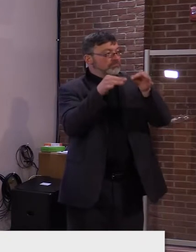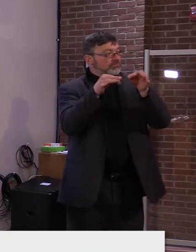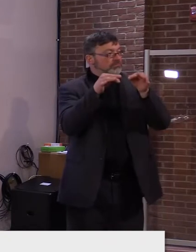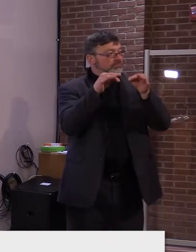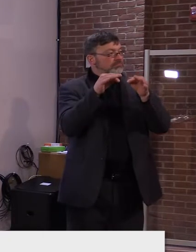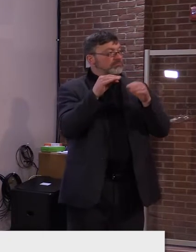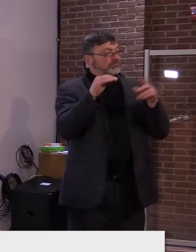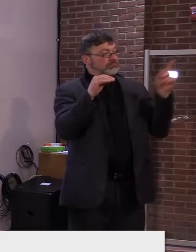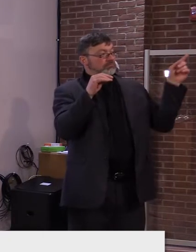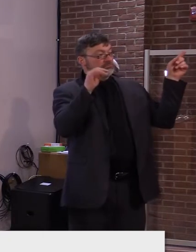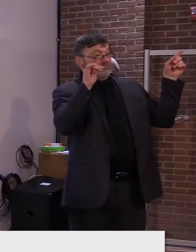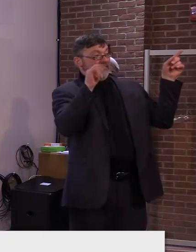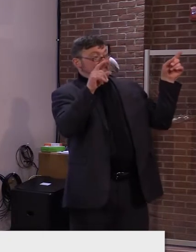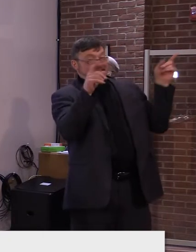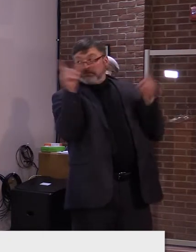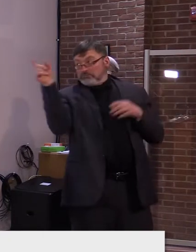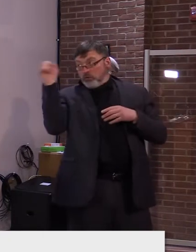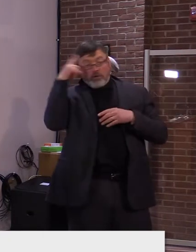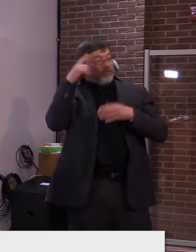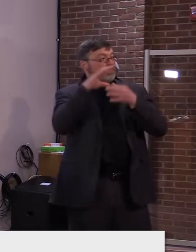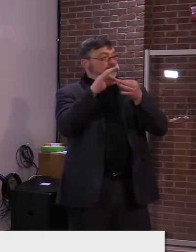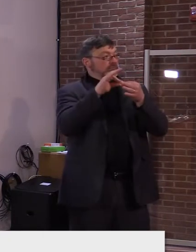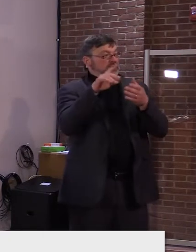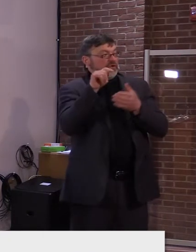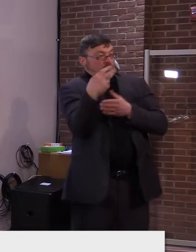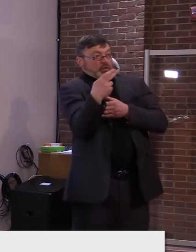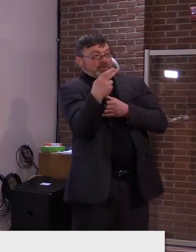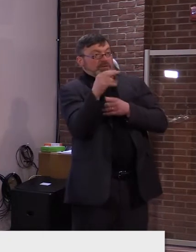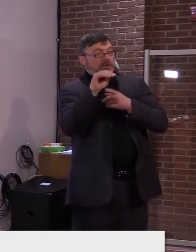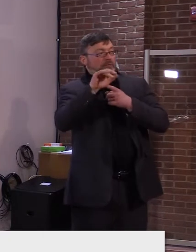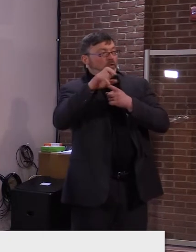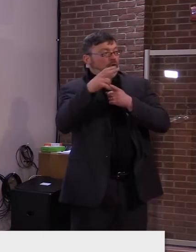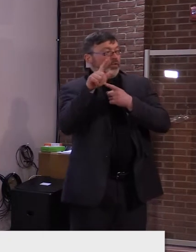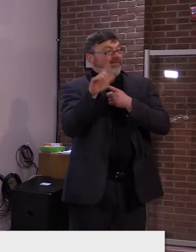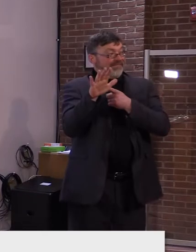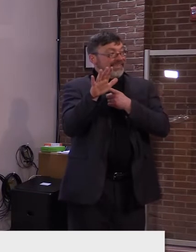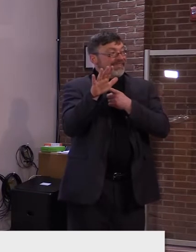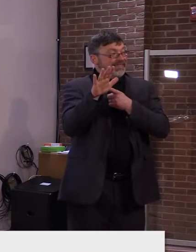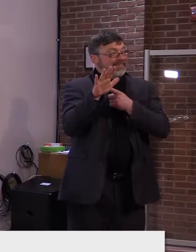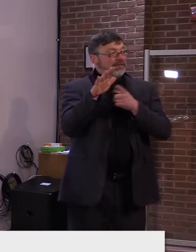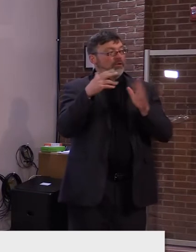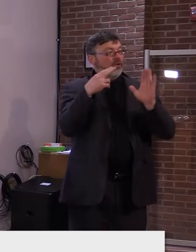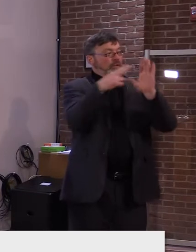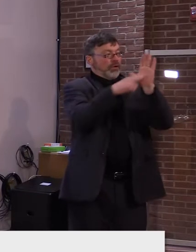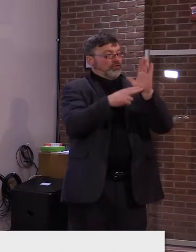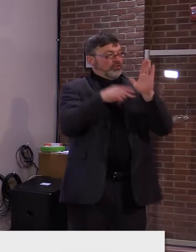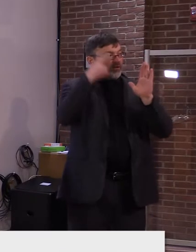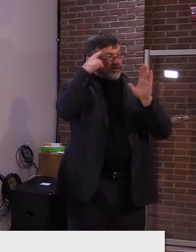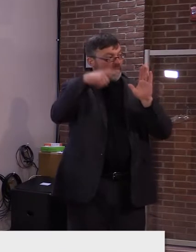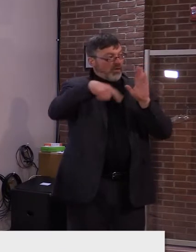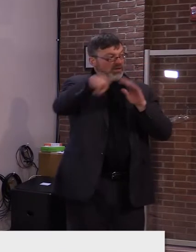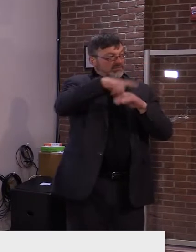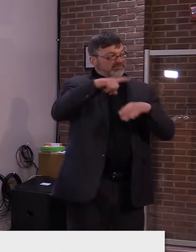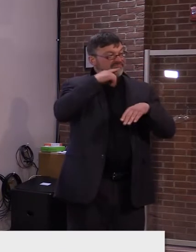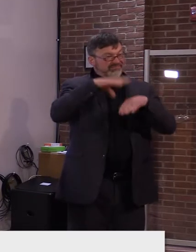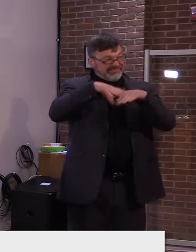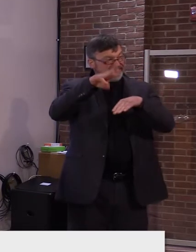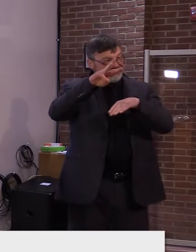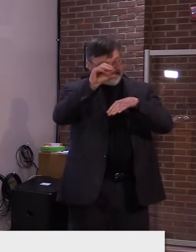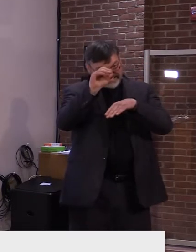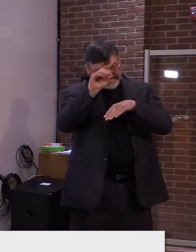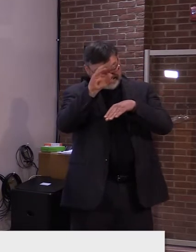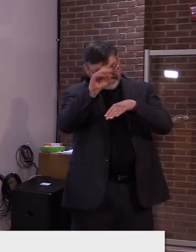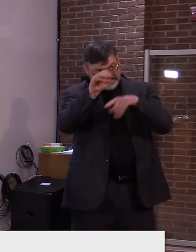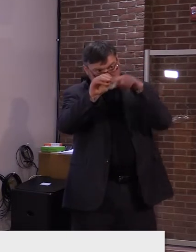Thursday, March 25th, we will begin registration for those 60 years old and older. We ask that you create